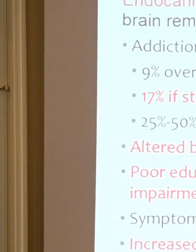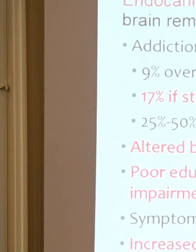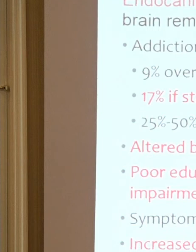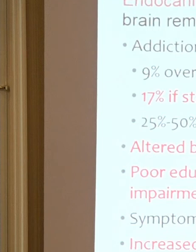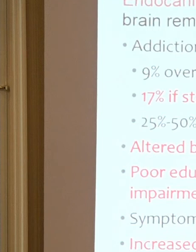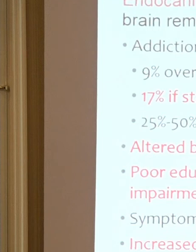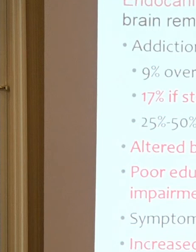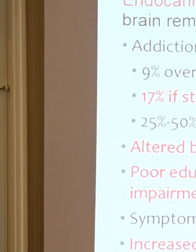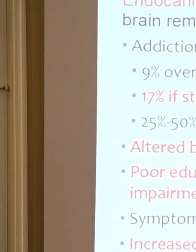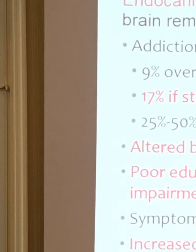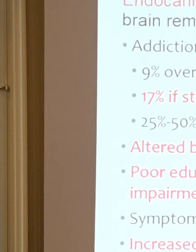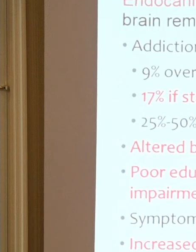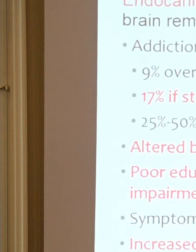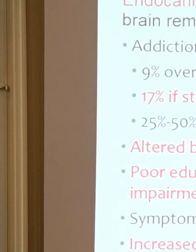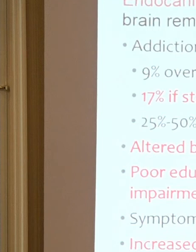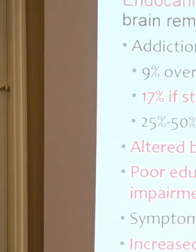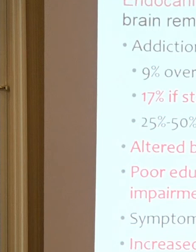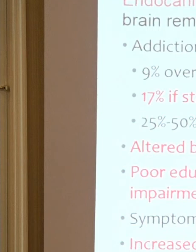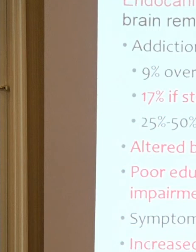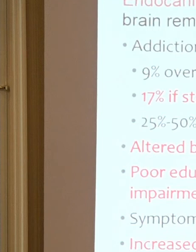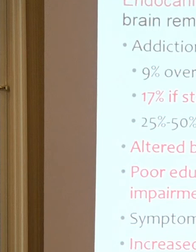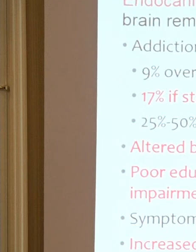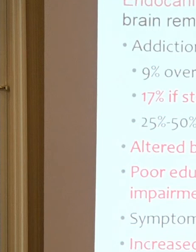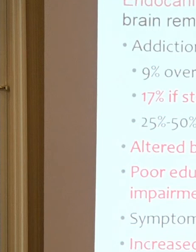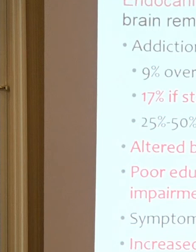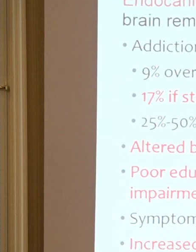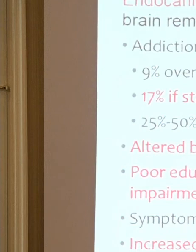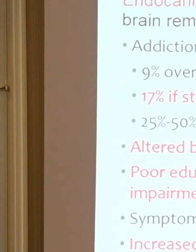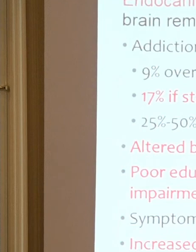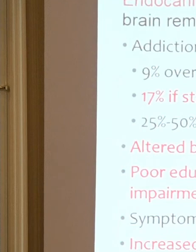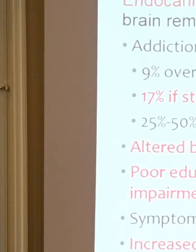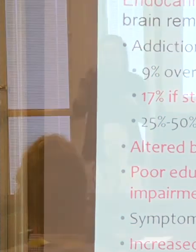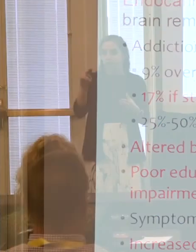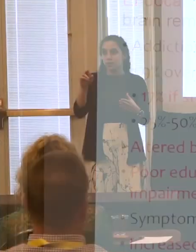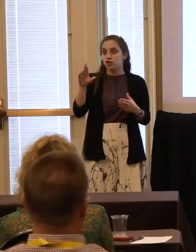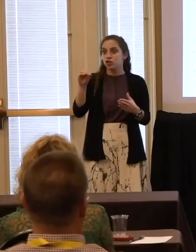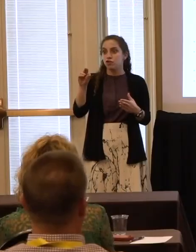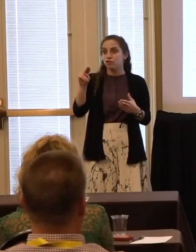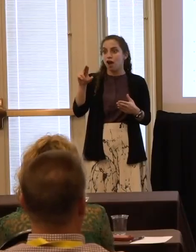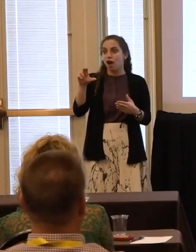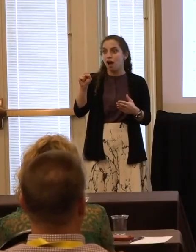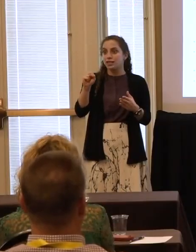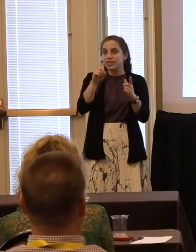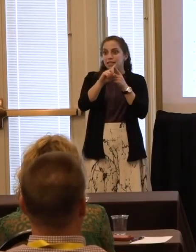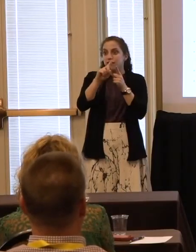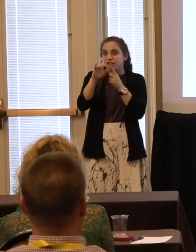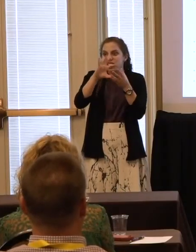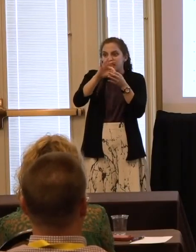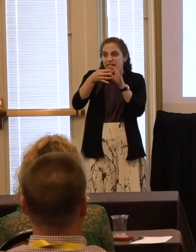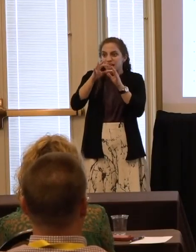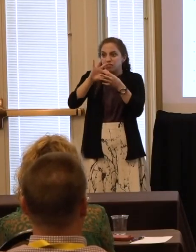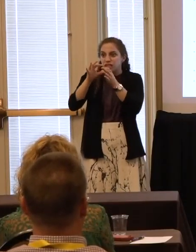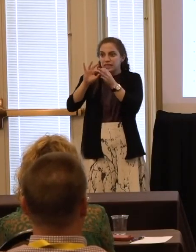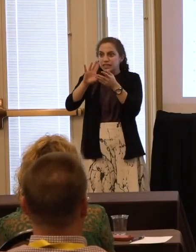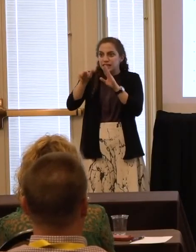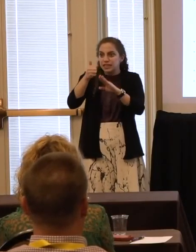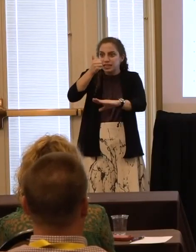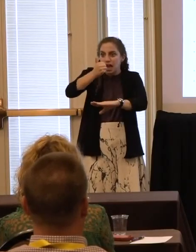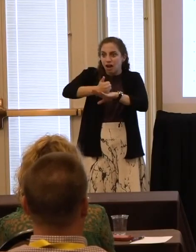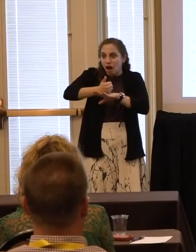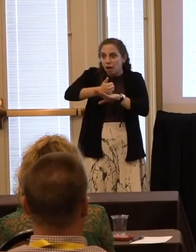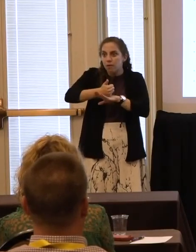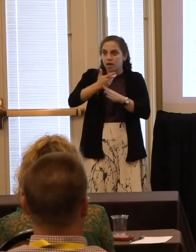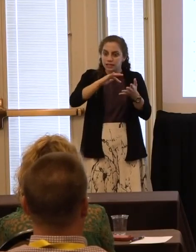adolescence? There's this big sort of blooming of neurons. All these new connections are being formed. They get,